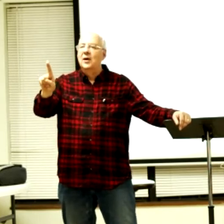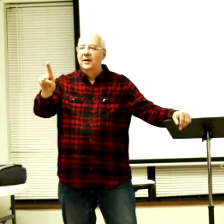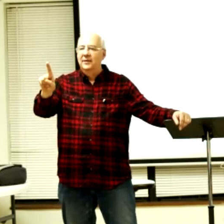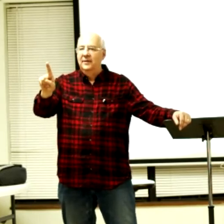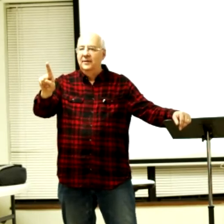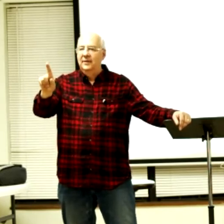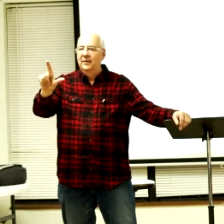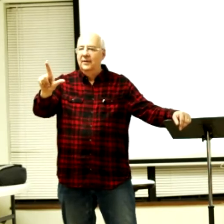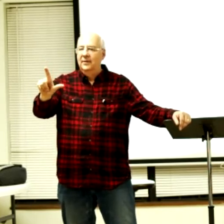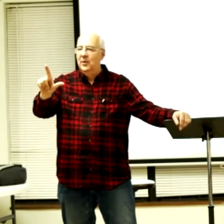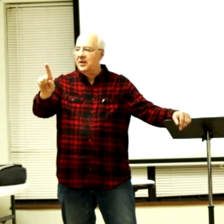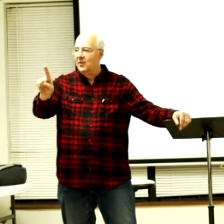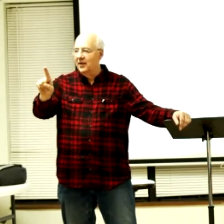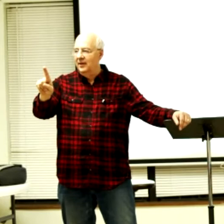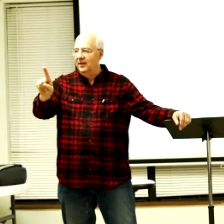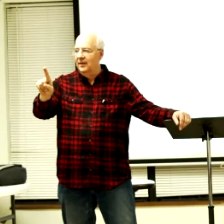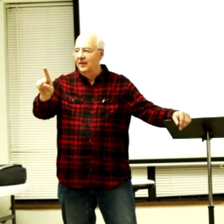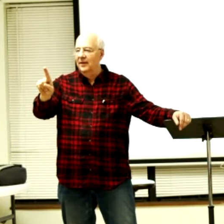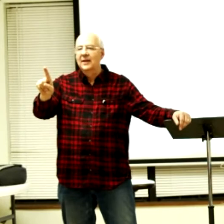21, 21,